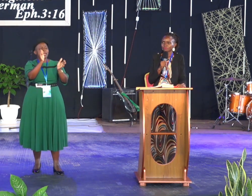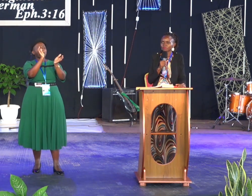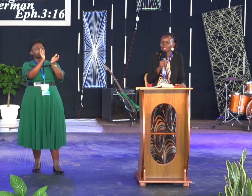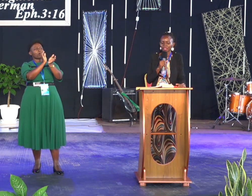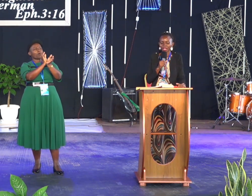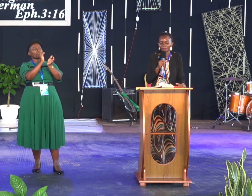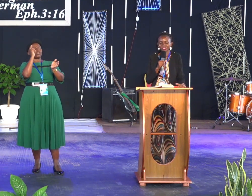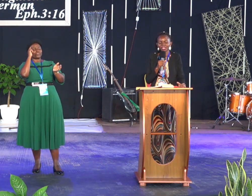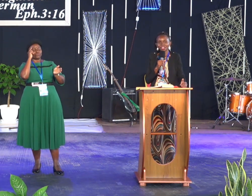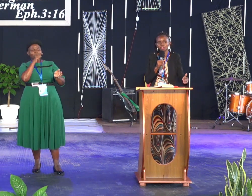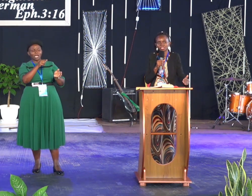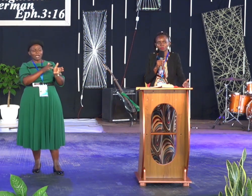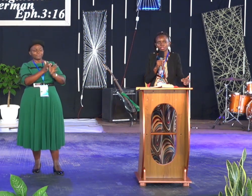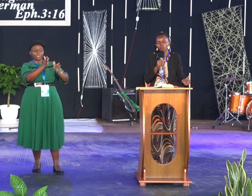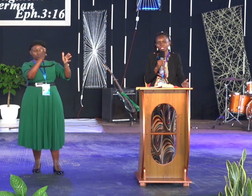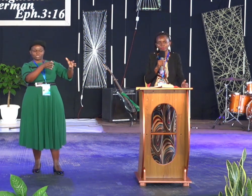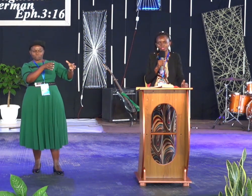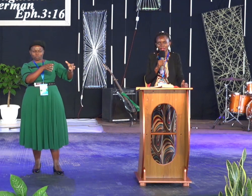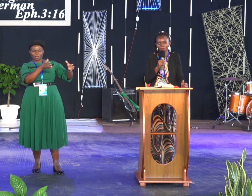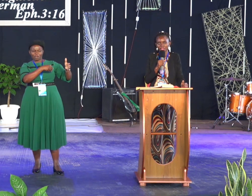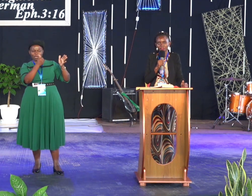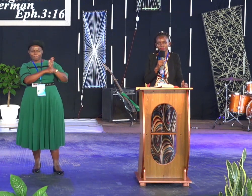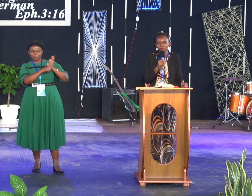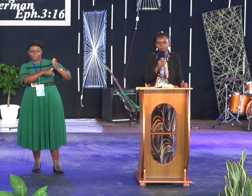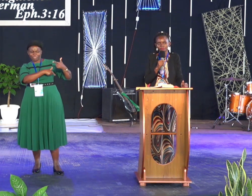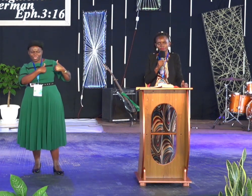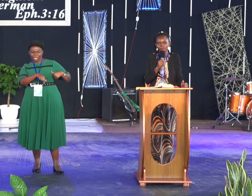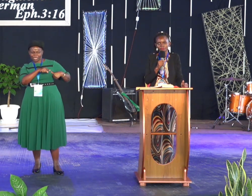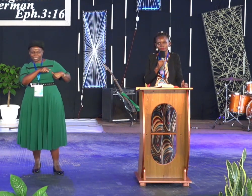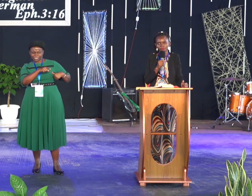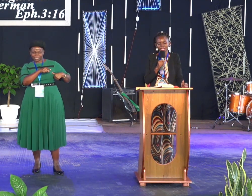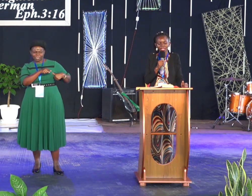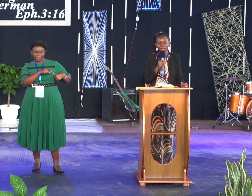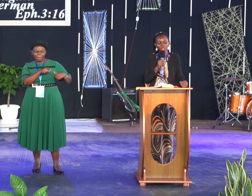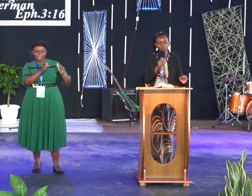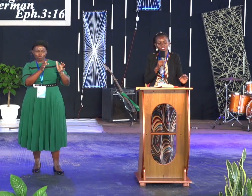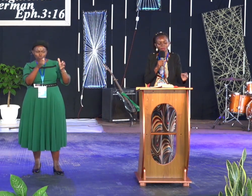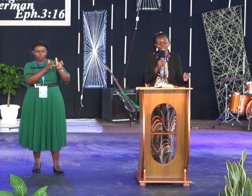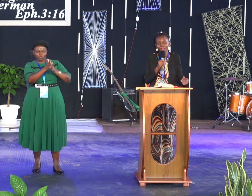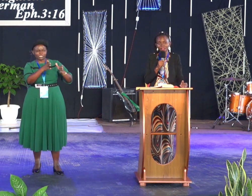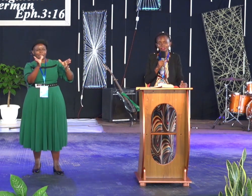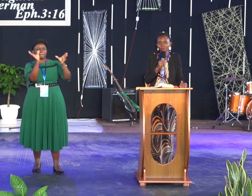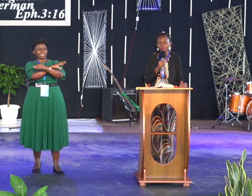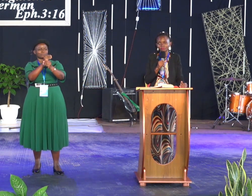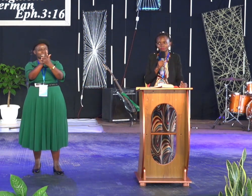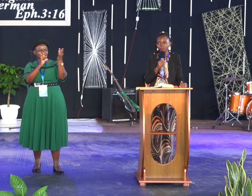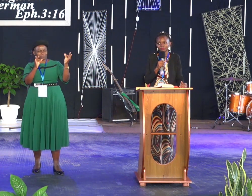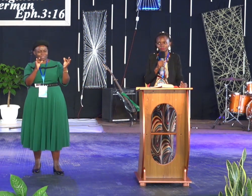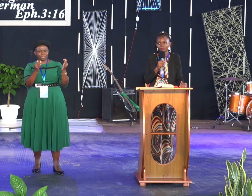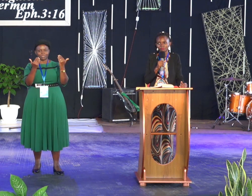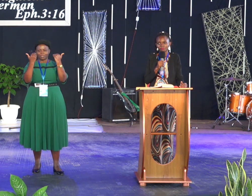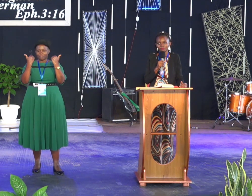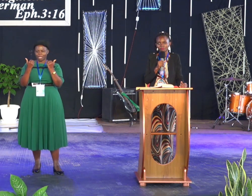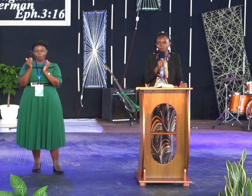their hearts. And there is lacking something. And he prayed that they may